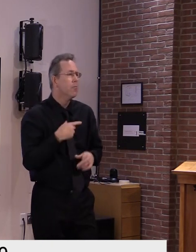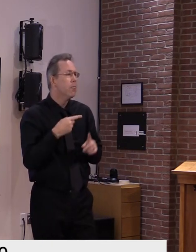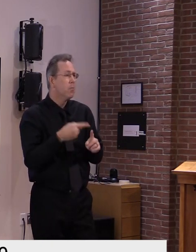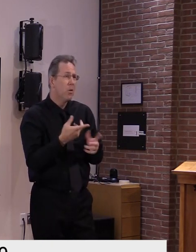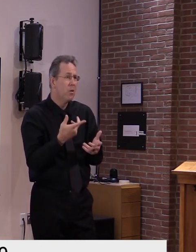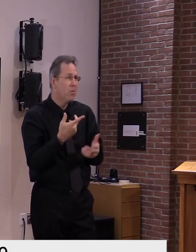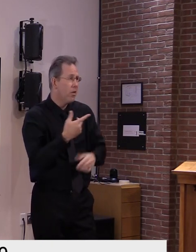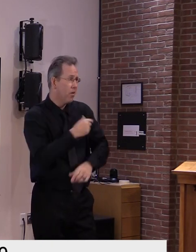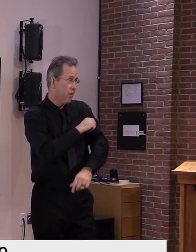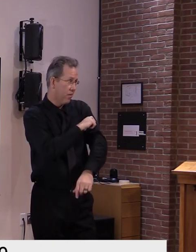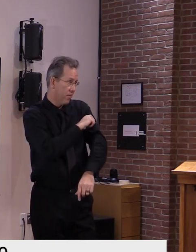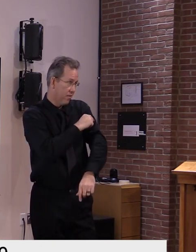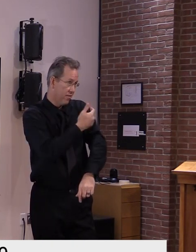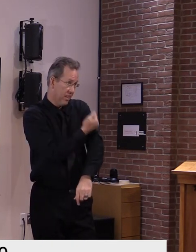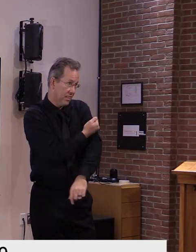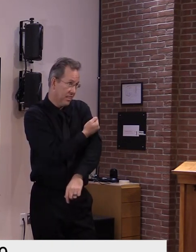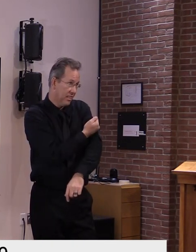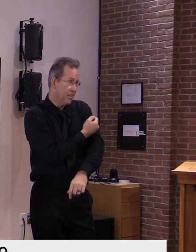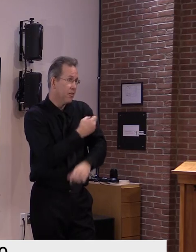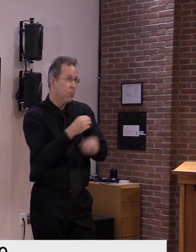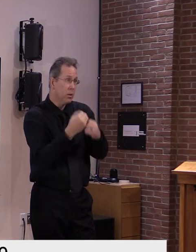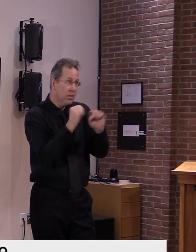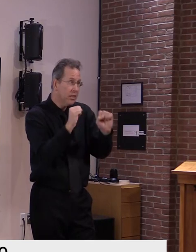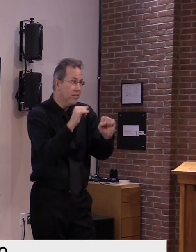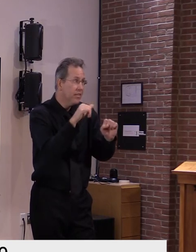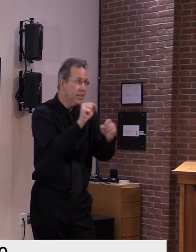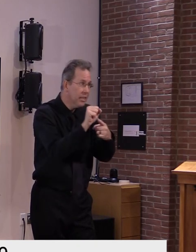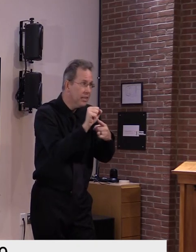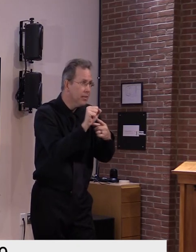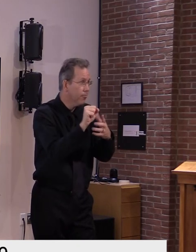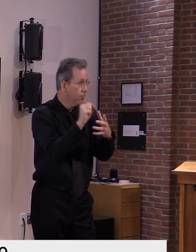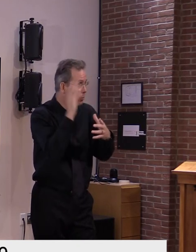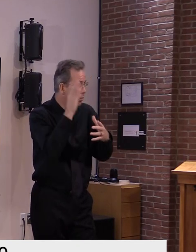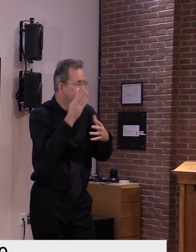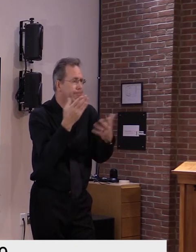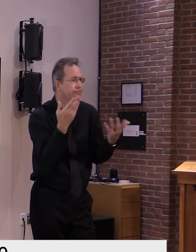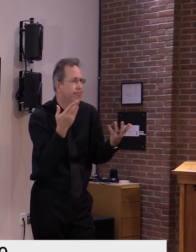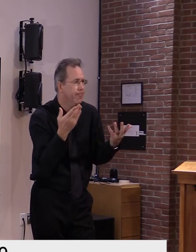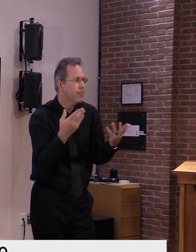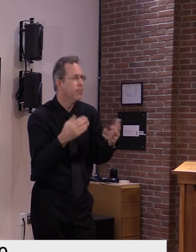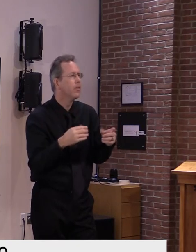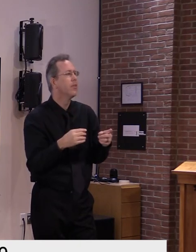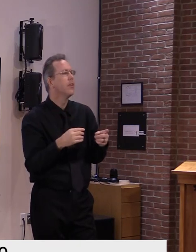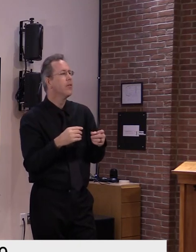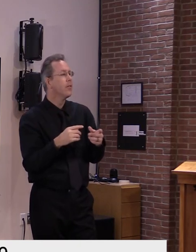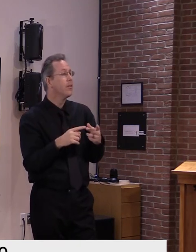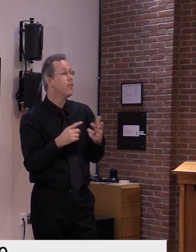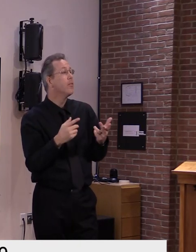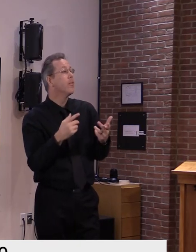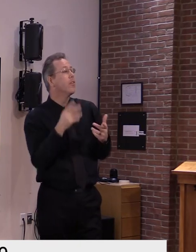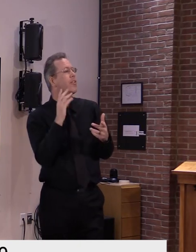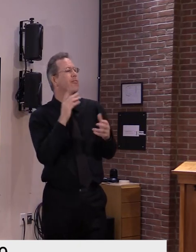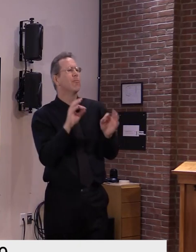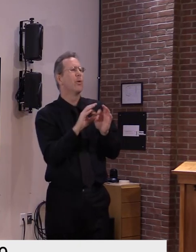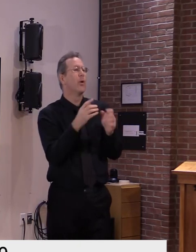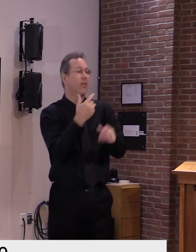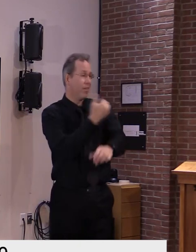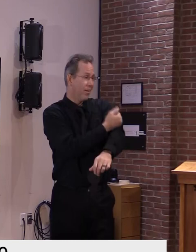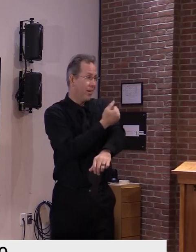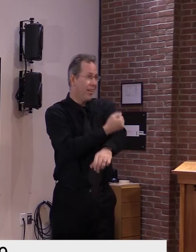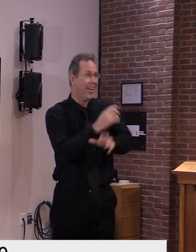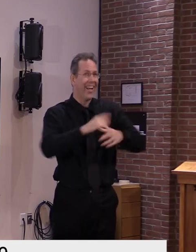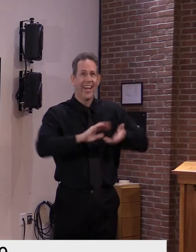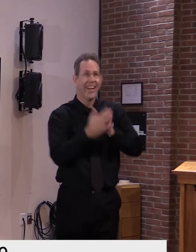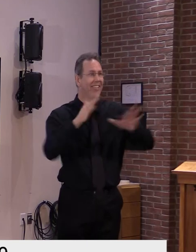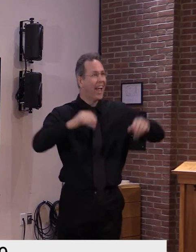the masking and the physical distancing and avoiding crowds, et cetera, so that that kind of transmission can't occur during this period of